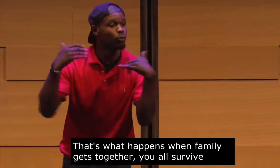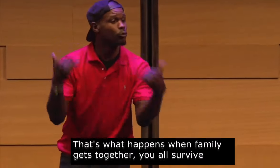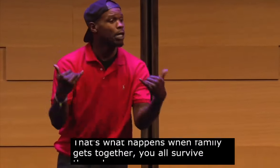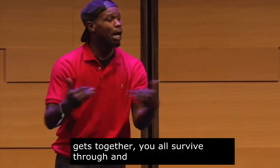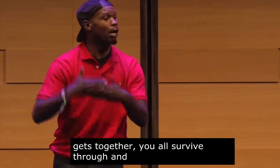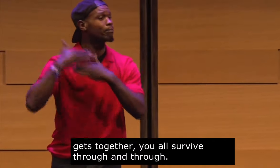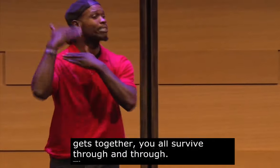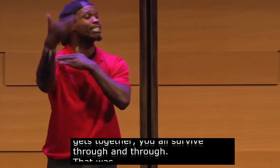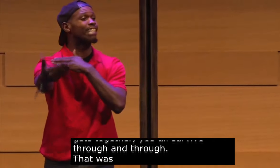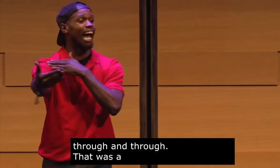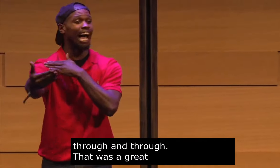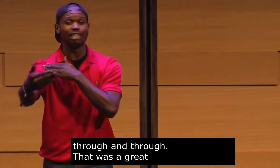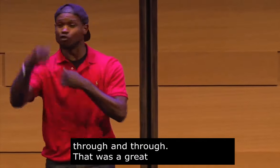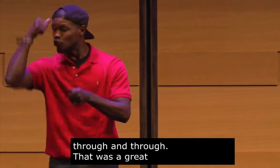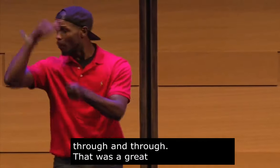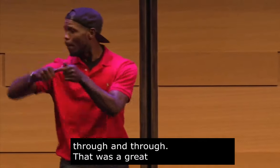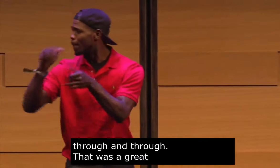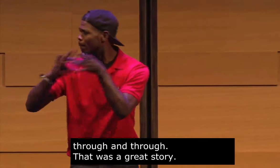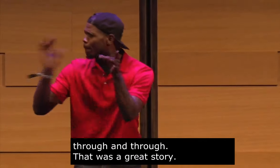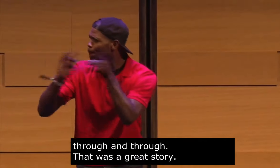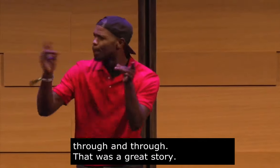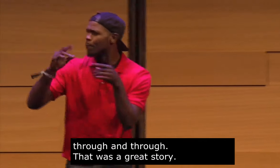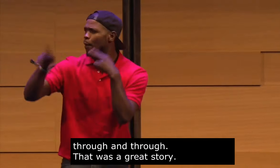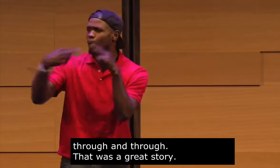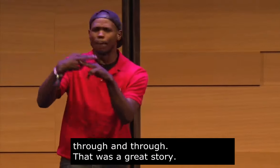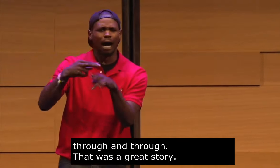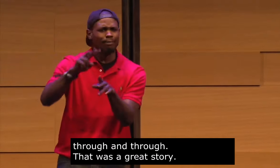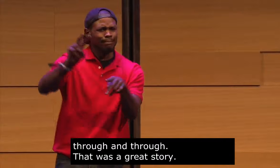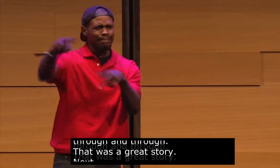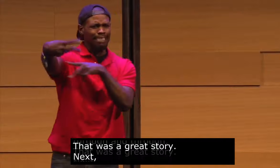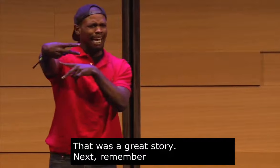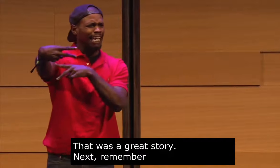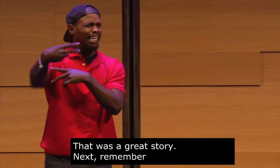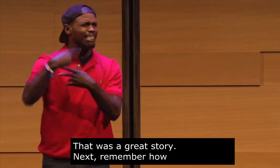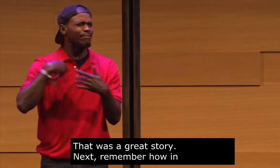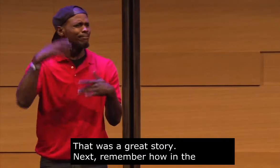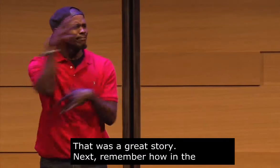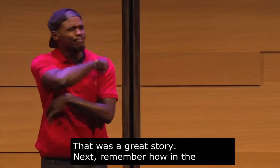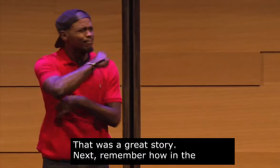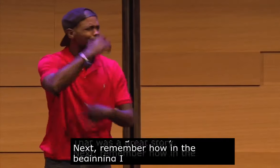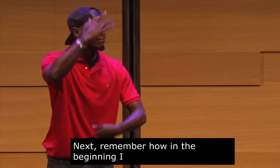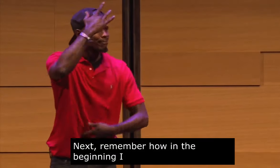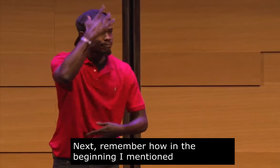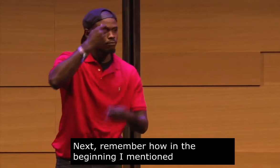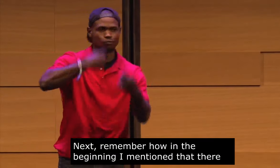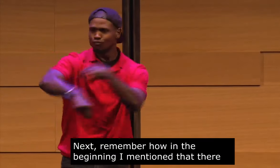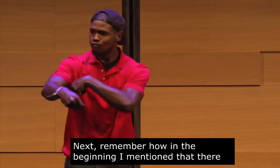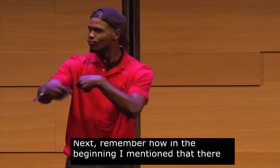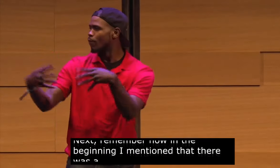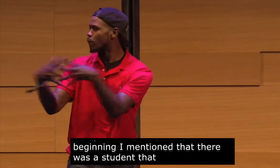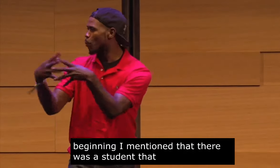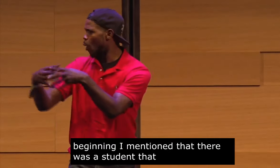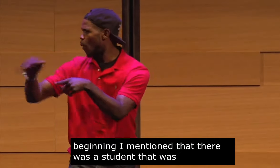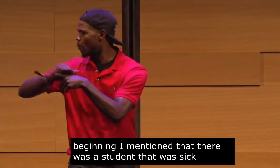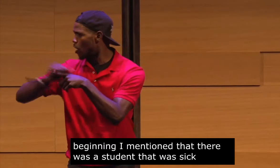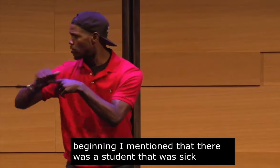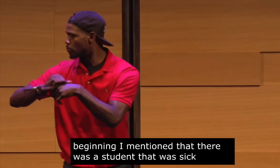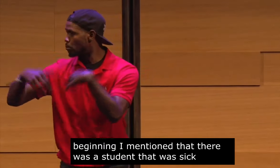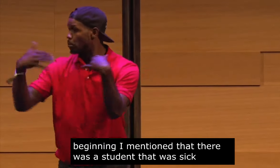through. That was a great story. Next, remember how in the beginning I mentioned that there was a student that was sick